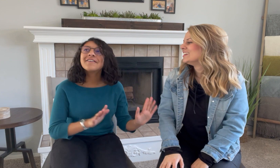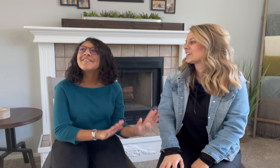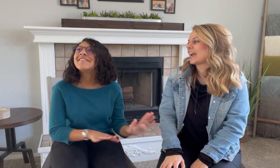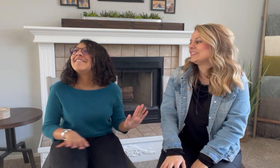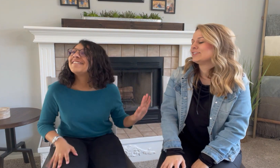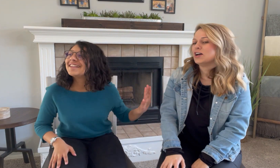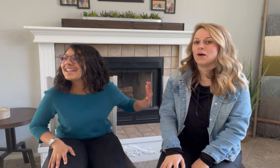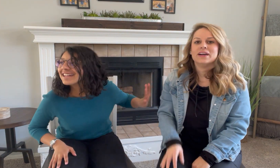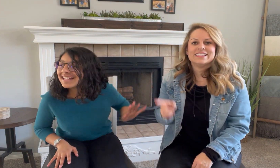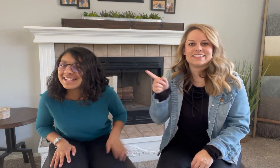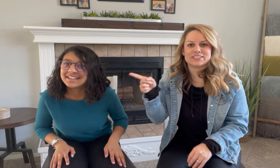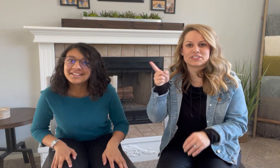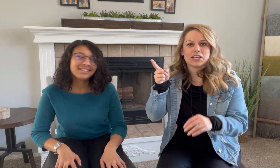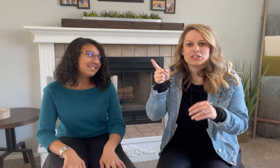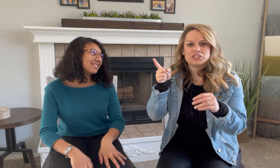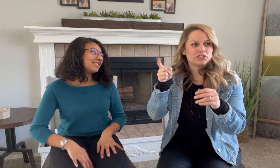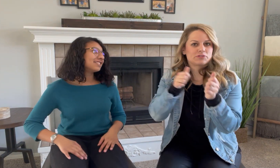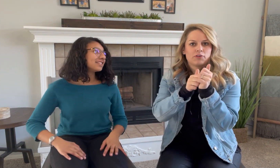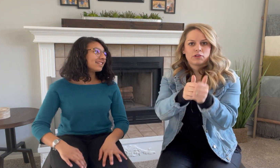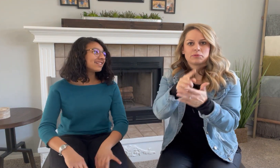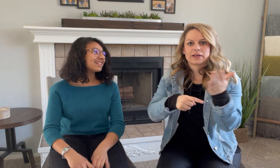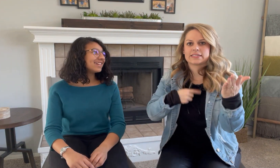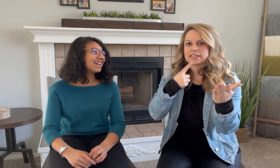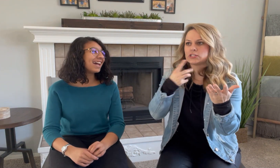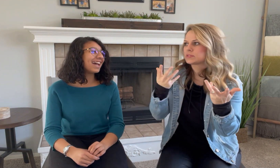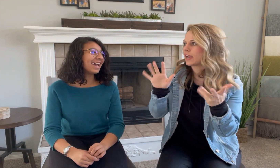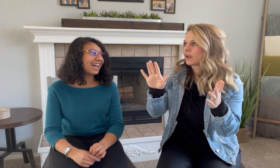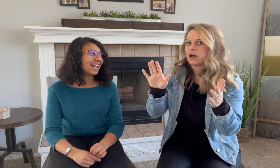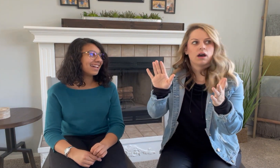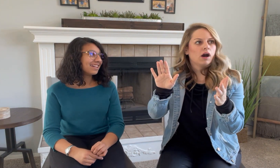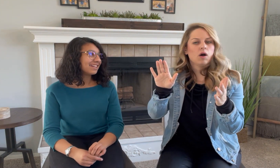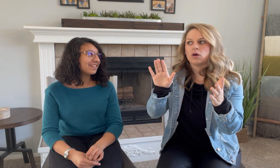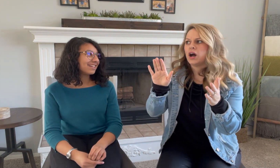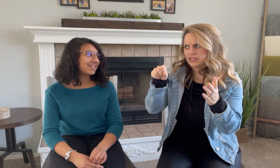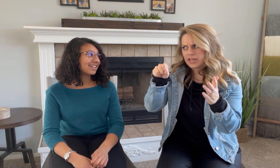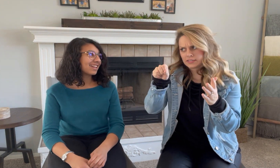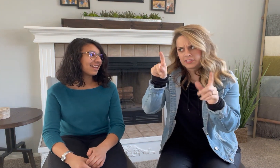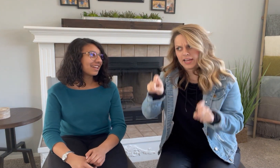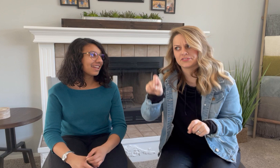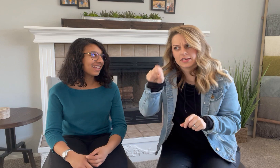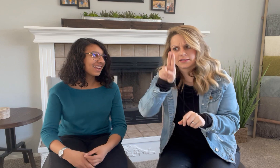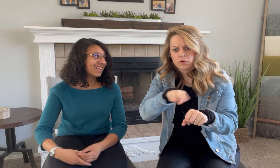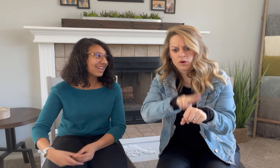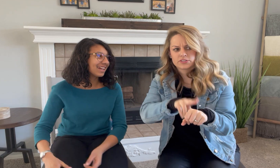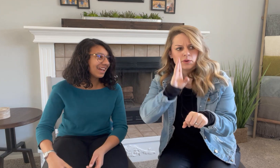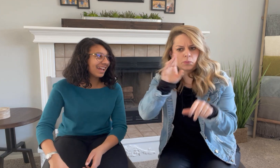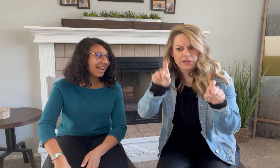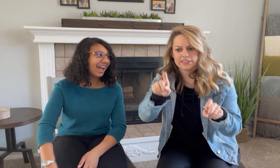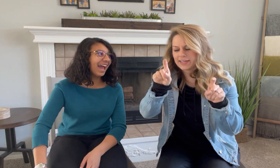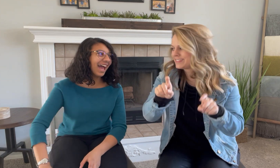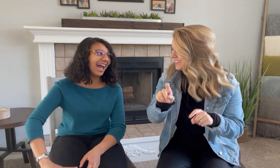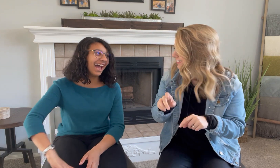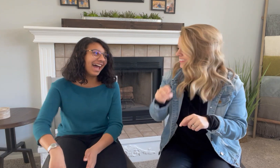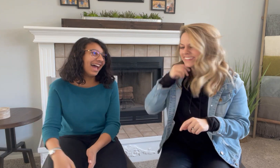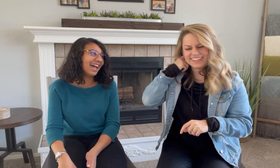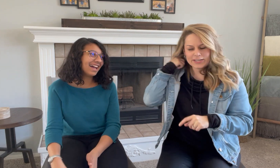Like I didn't know. She just followed what I said. She was like, yes, a test. Yes, of course, there will be a test.